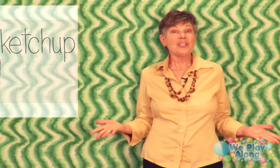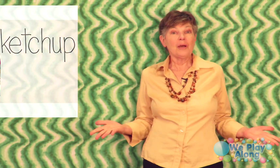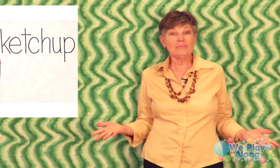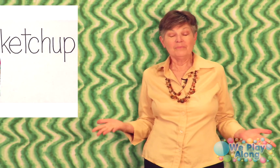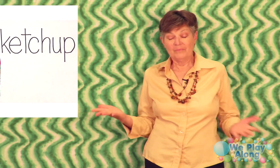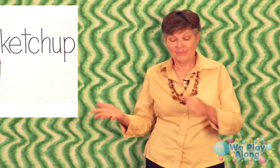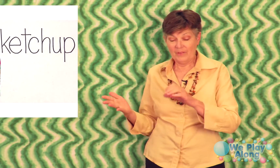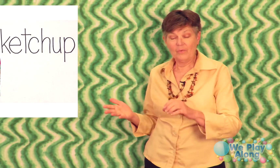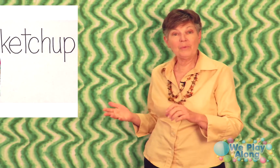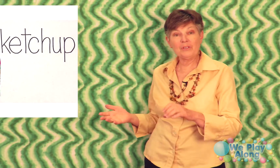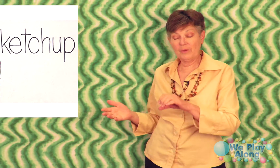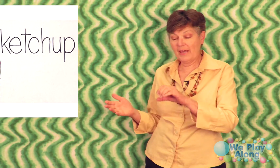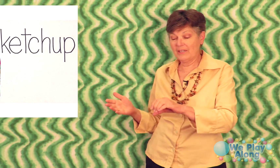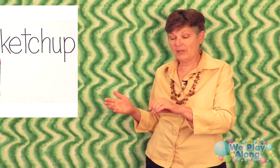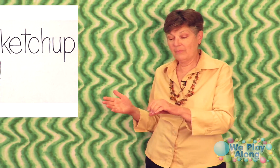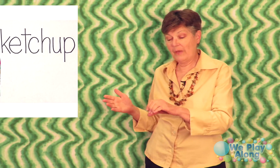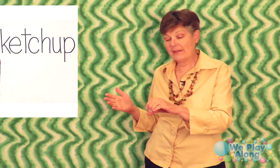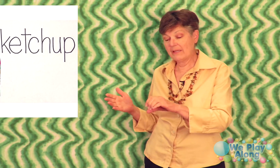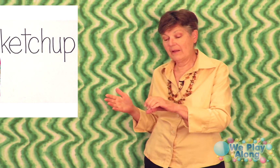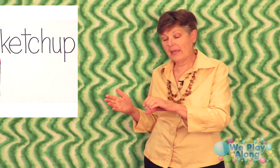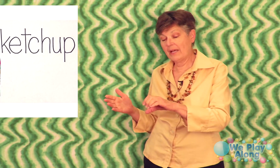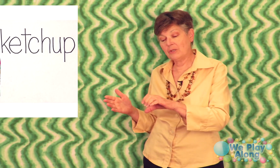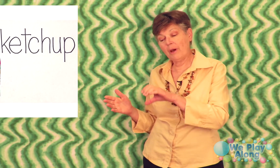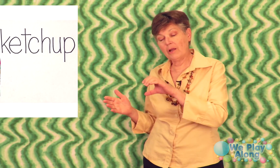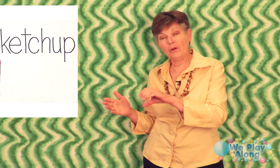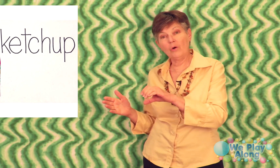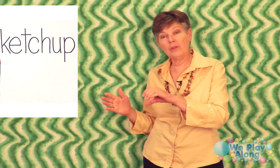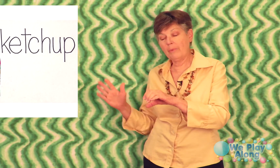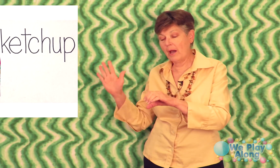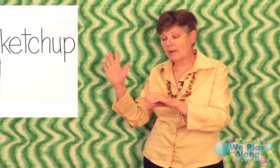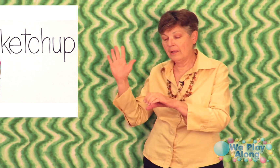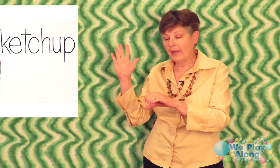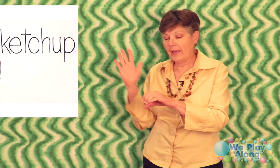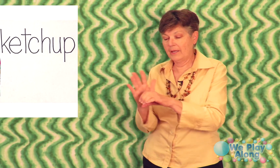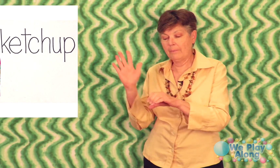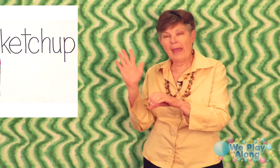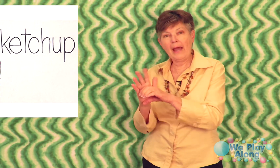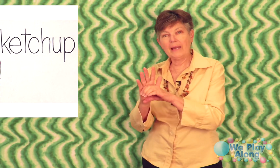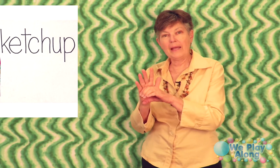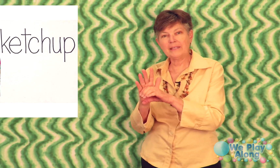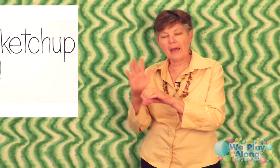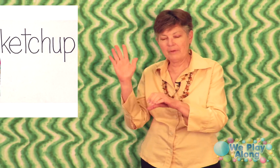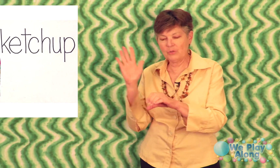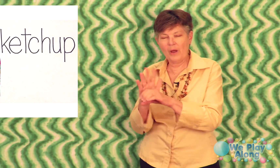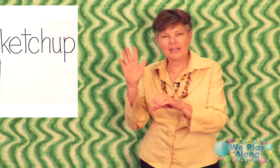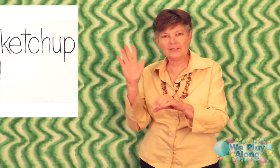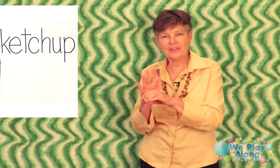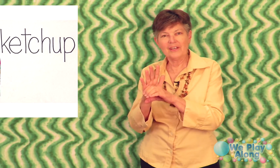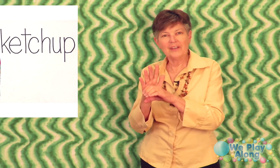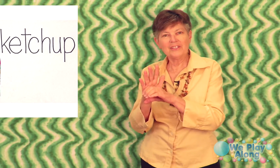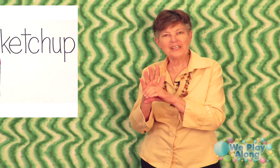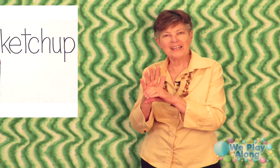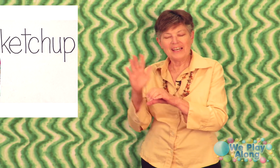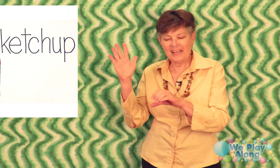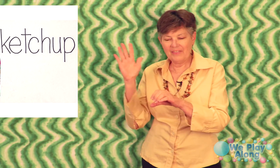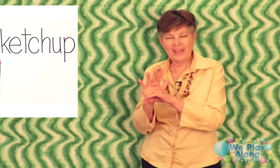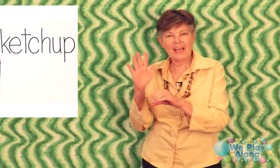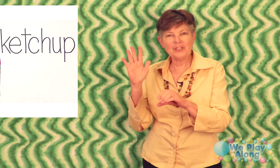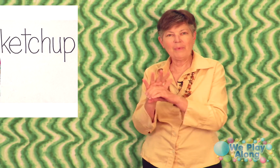Ketchup. What do we do with ketchup? If he has it in a ketchup bottle, you hold the bottle and you tap it twice to get the ketchup out